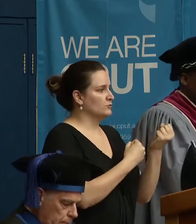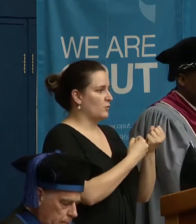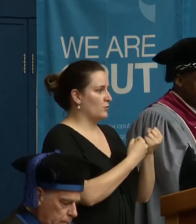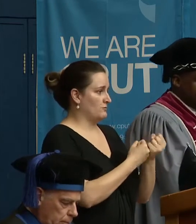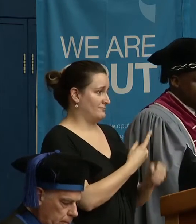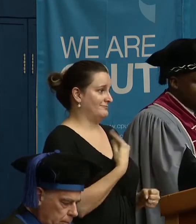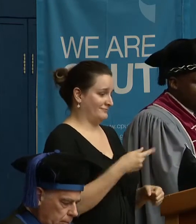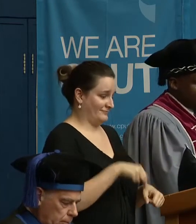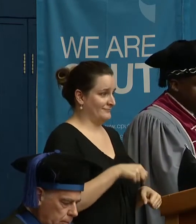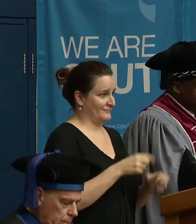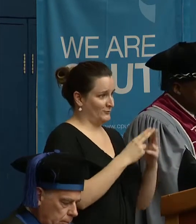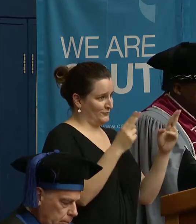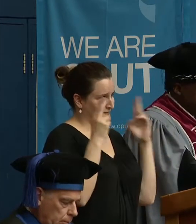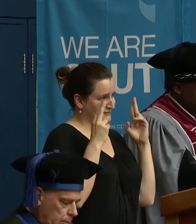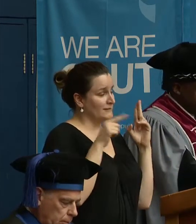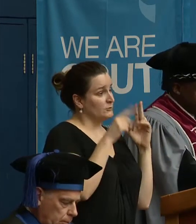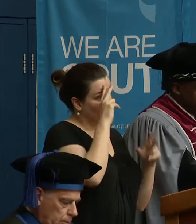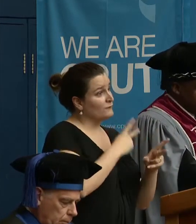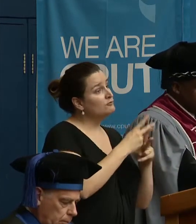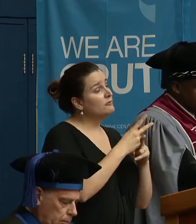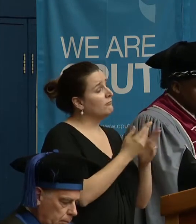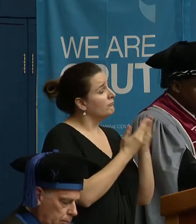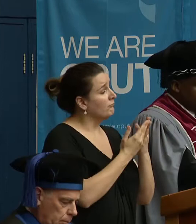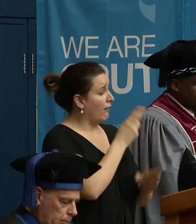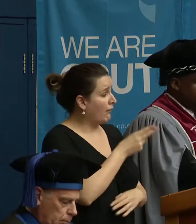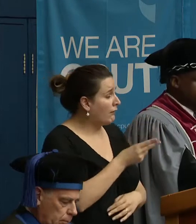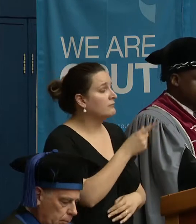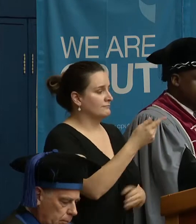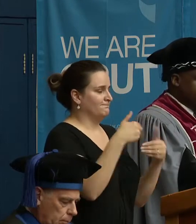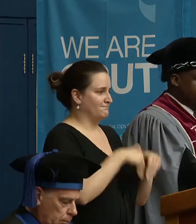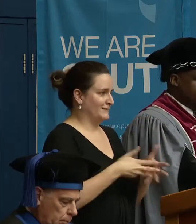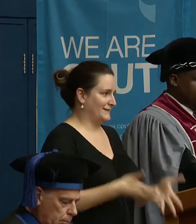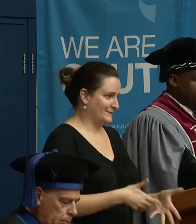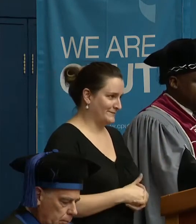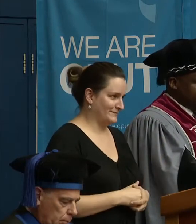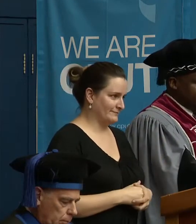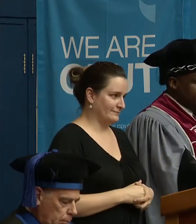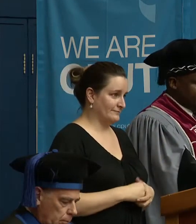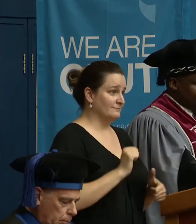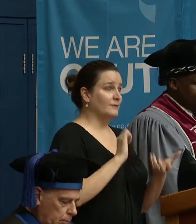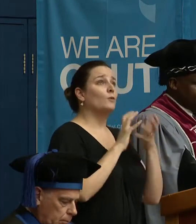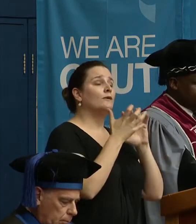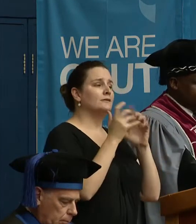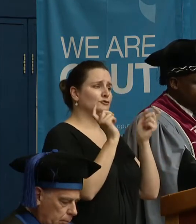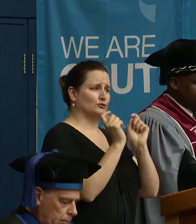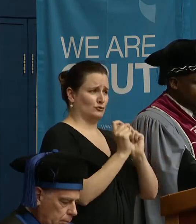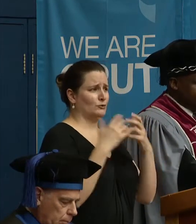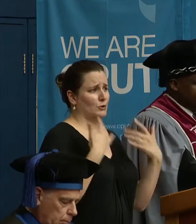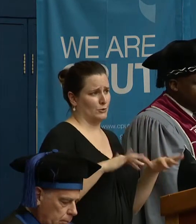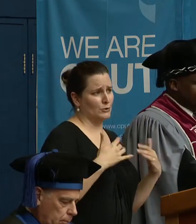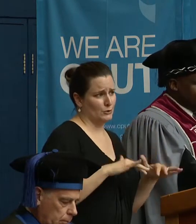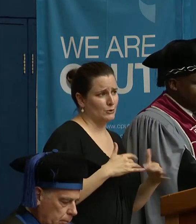professional development will take place here. With the rapid pace of change and the globalization of